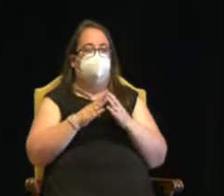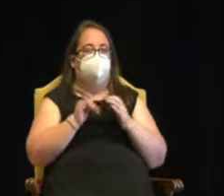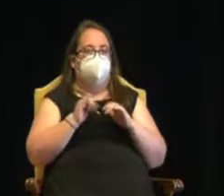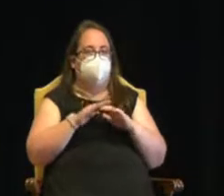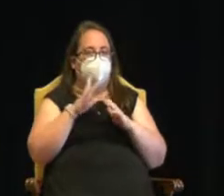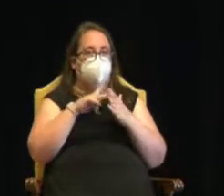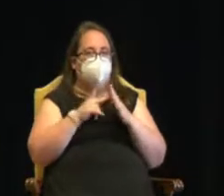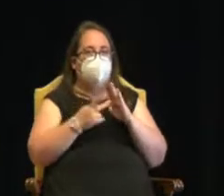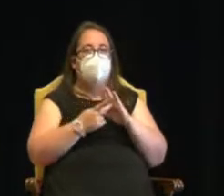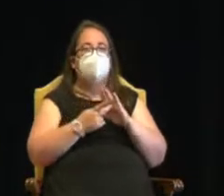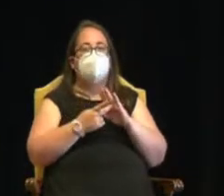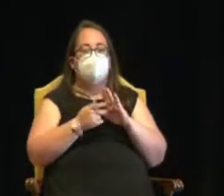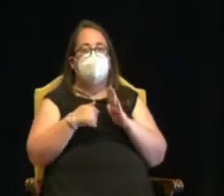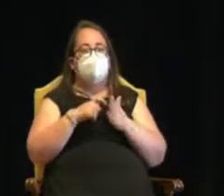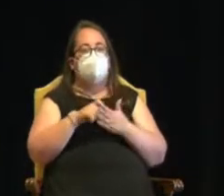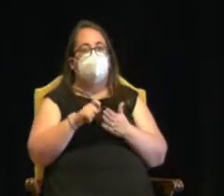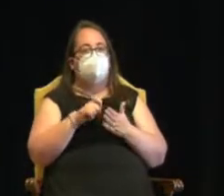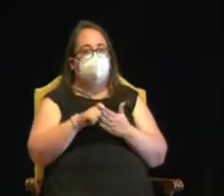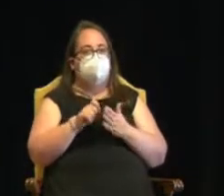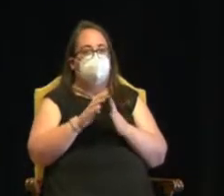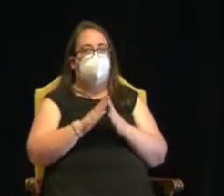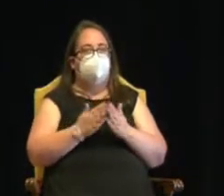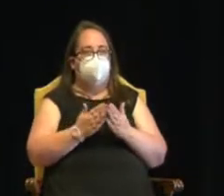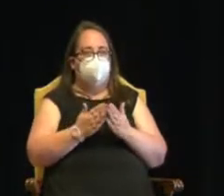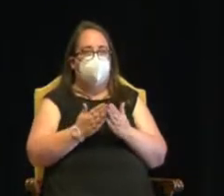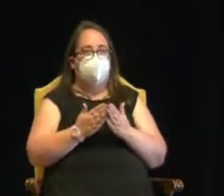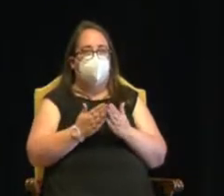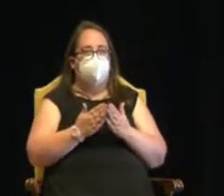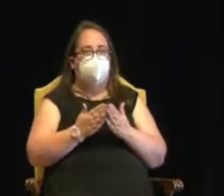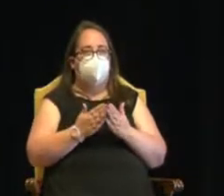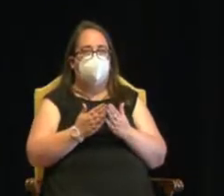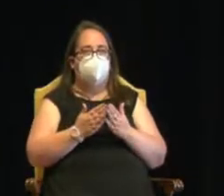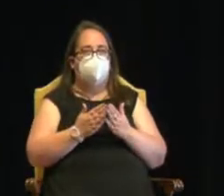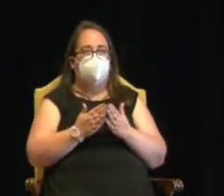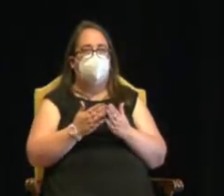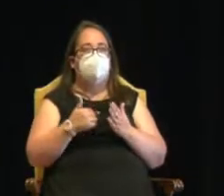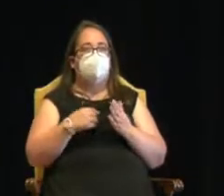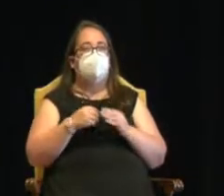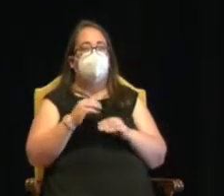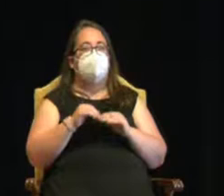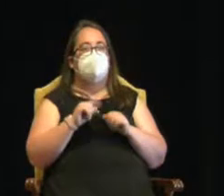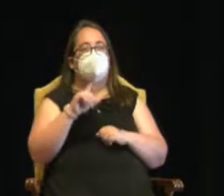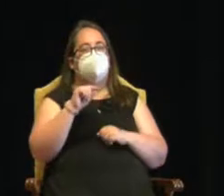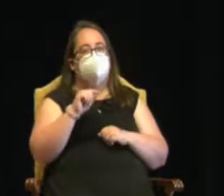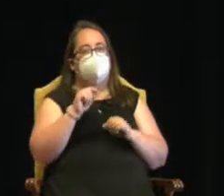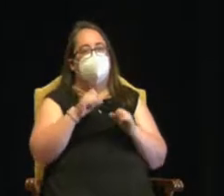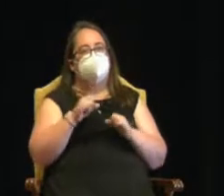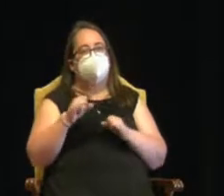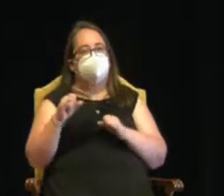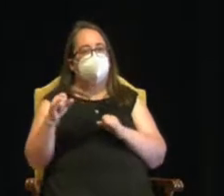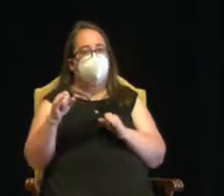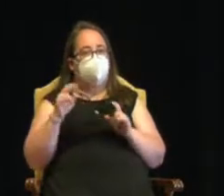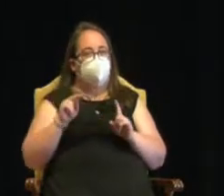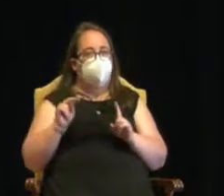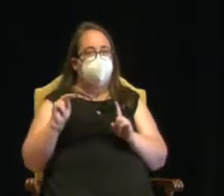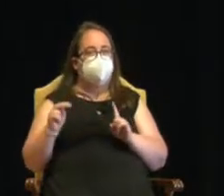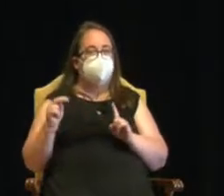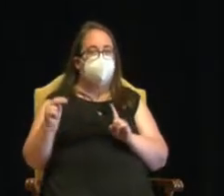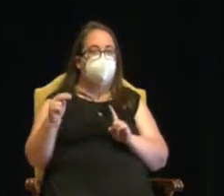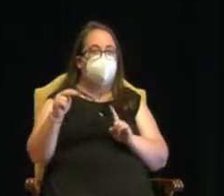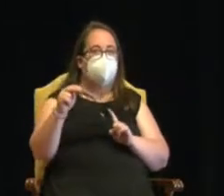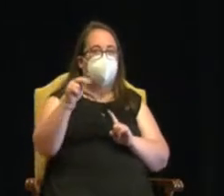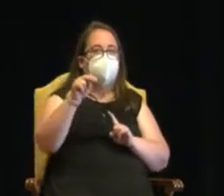intentional. I just come off writing a book that literally had over 20 individual points of view in it. And I